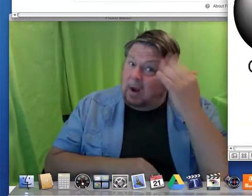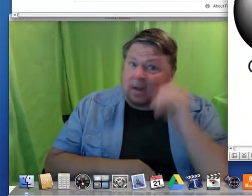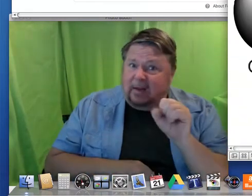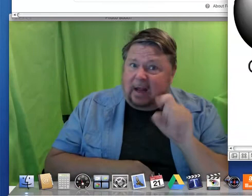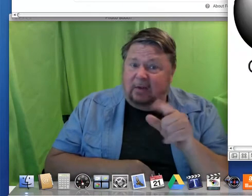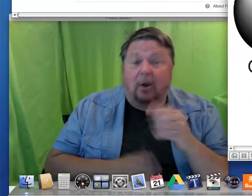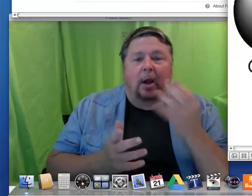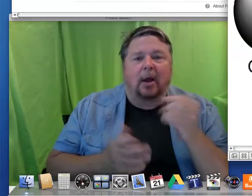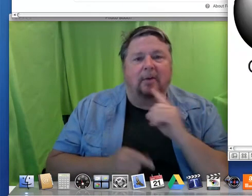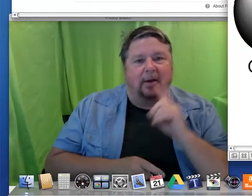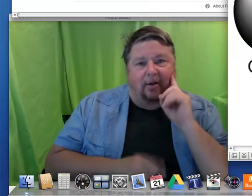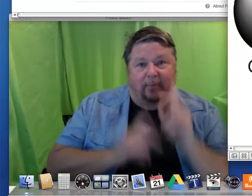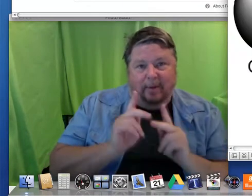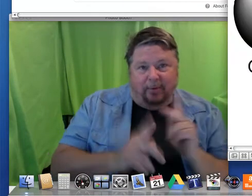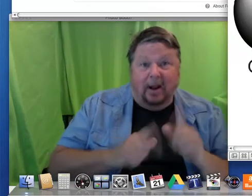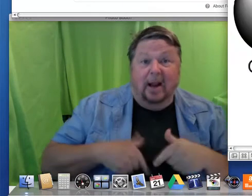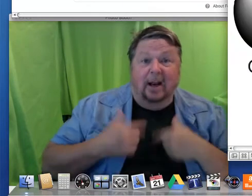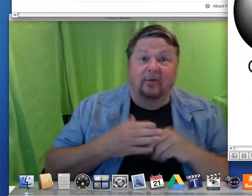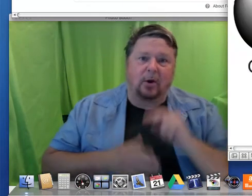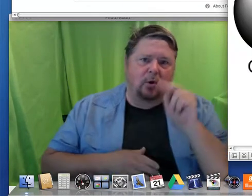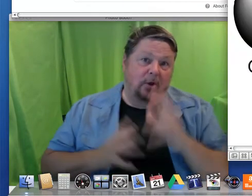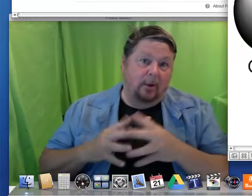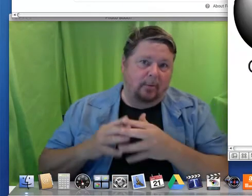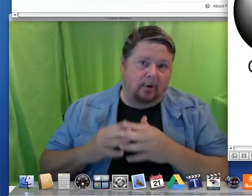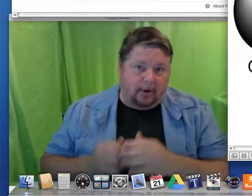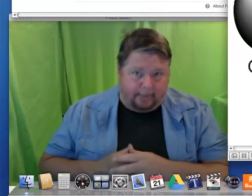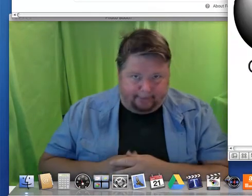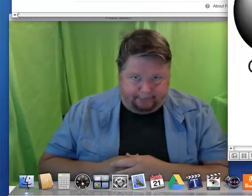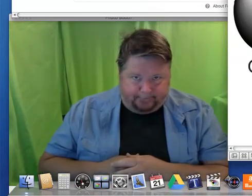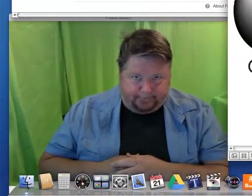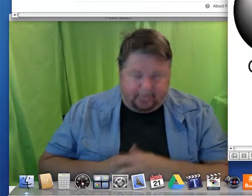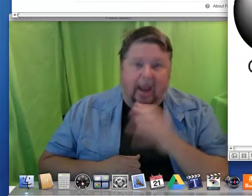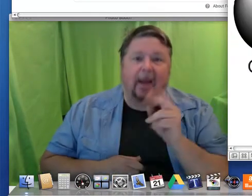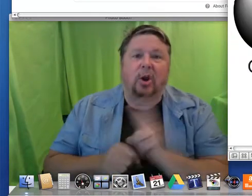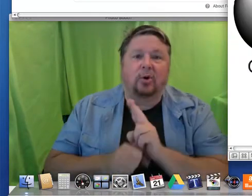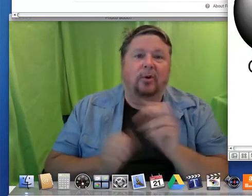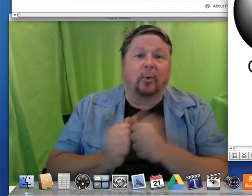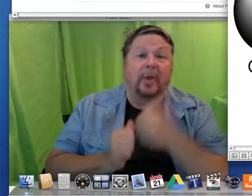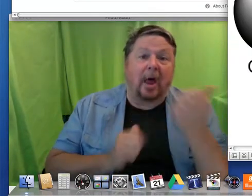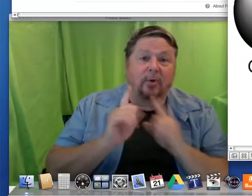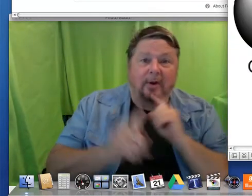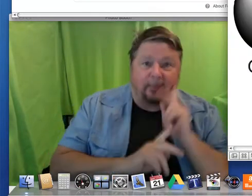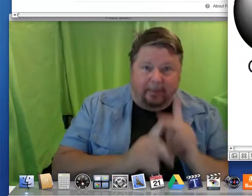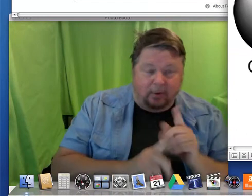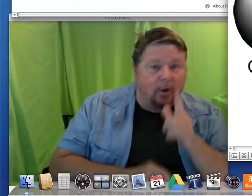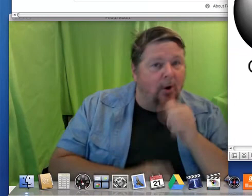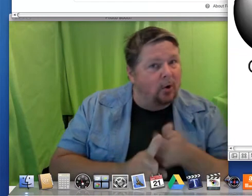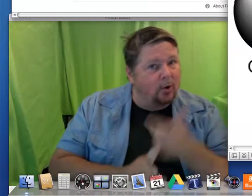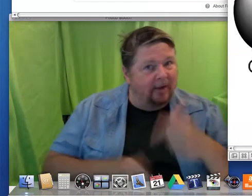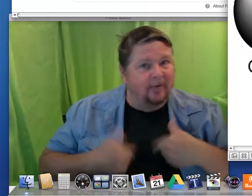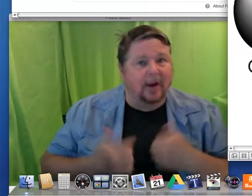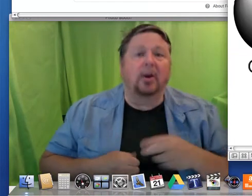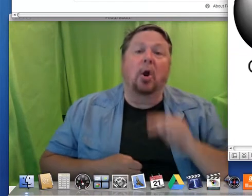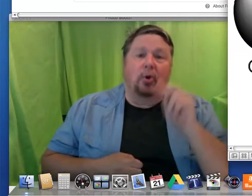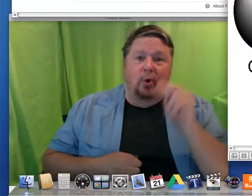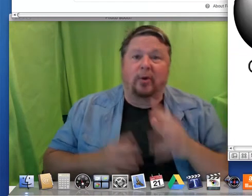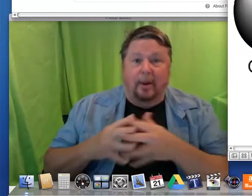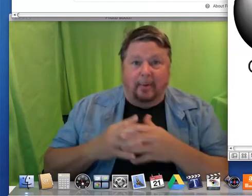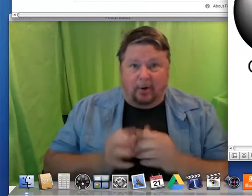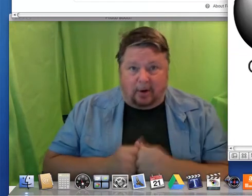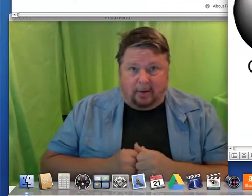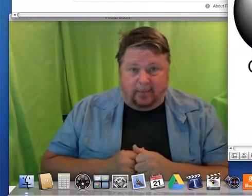Why is it ASL? Because the deaf people live in North America, and they use it with other deaf people who live in